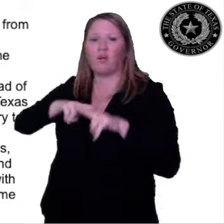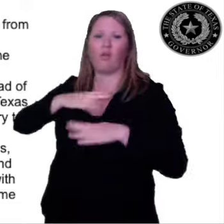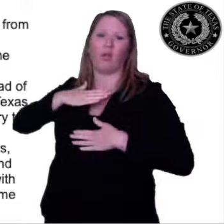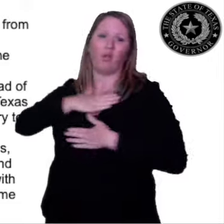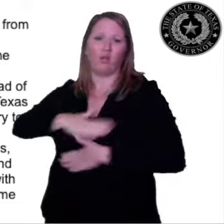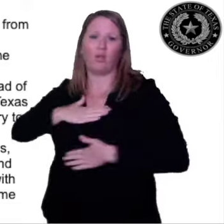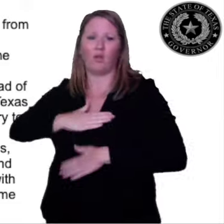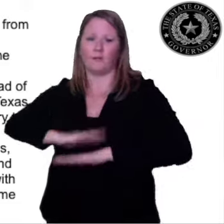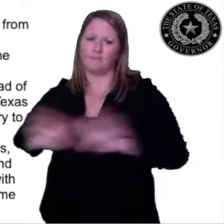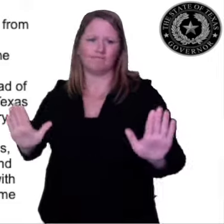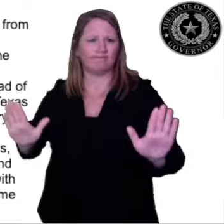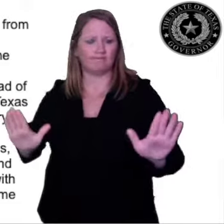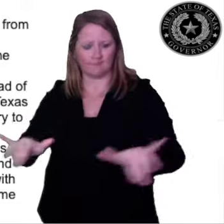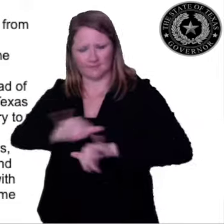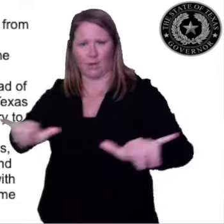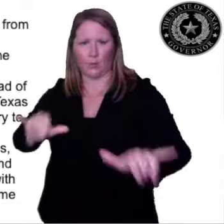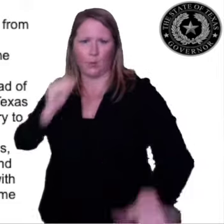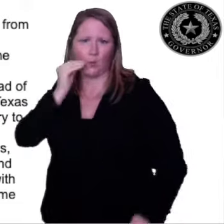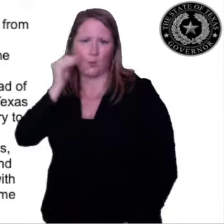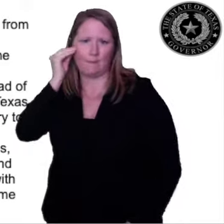household.